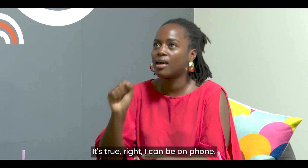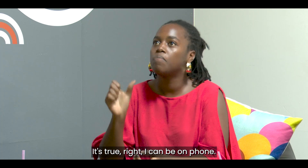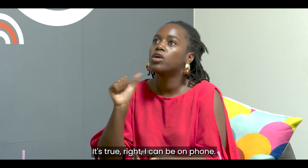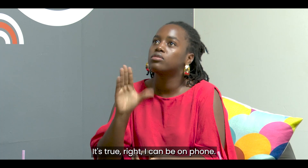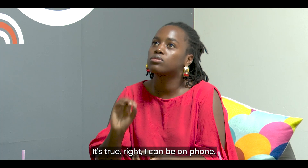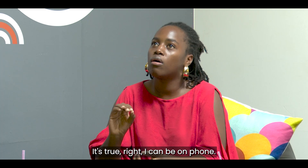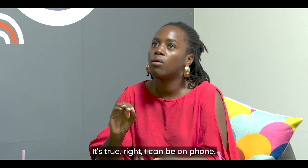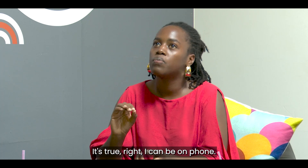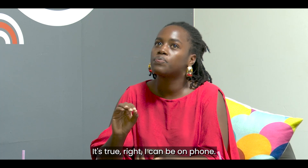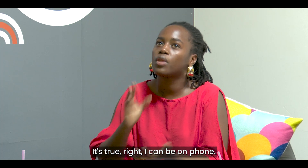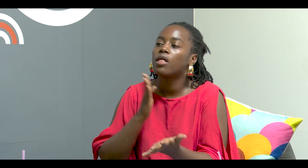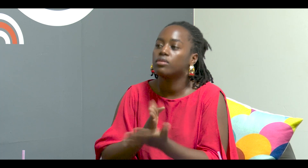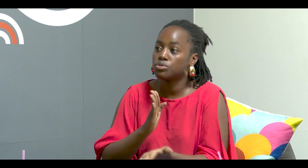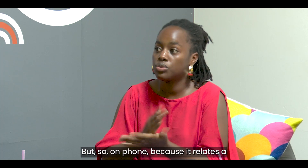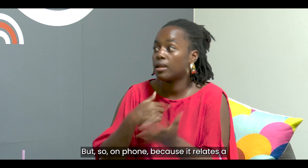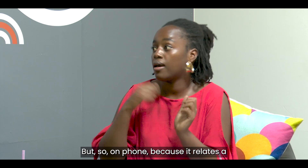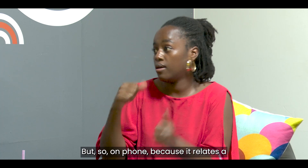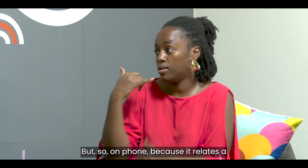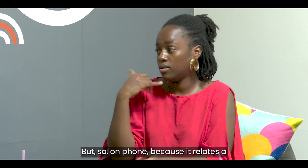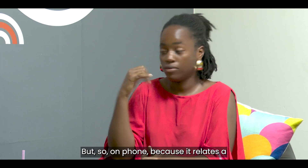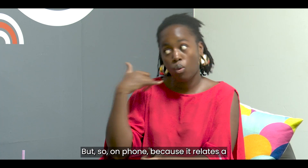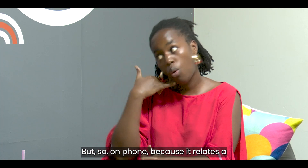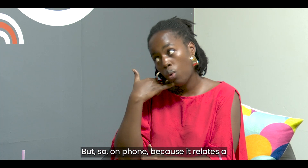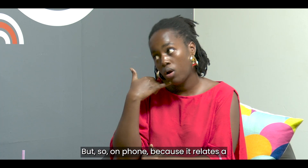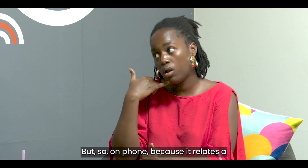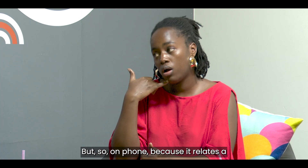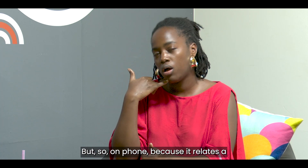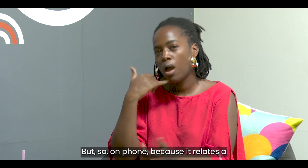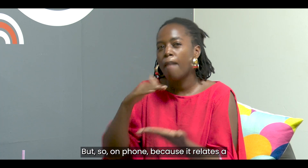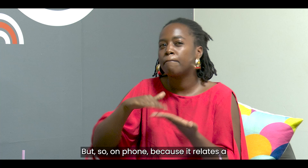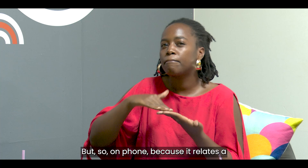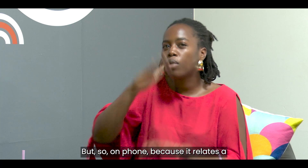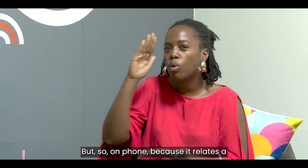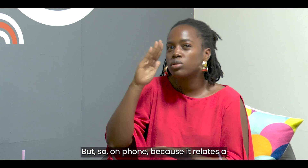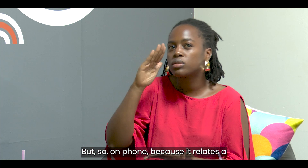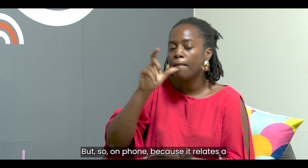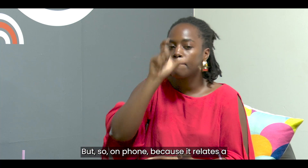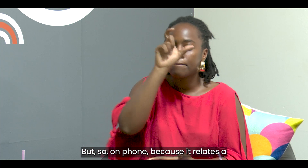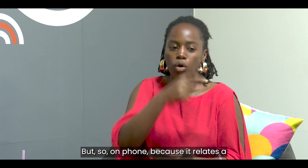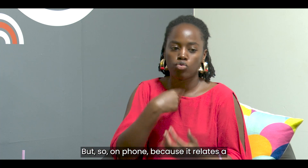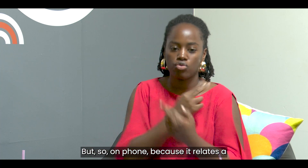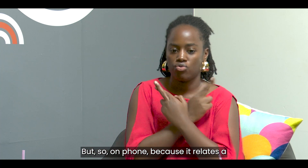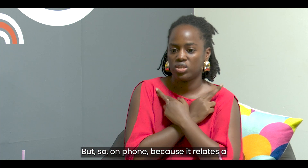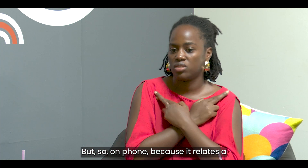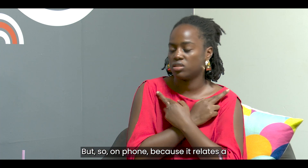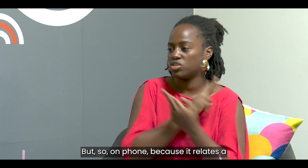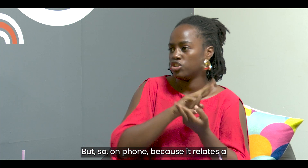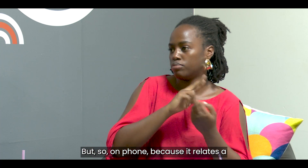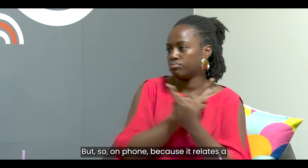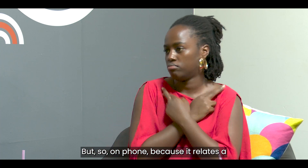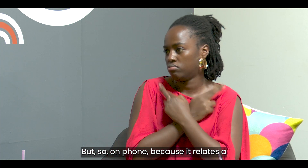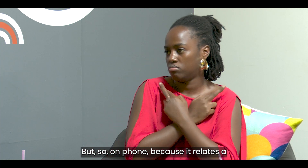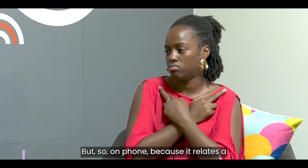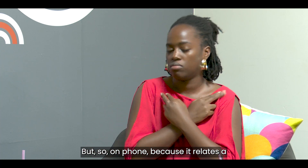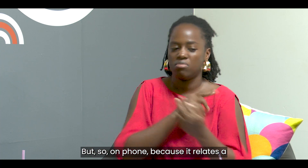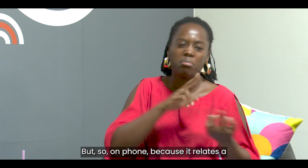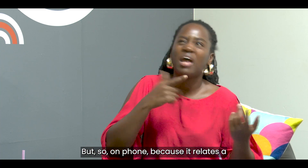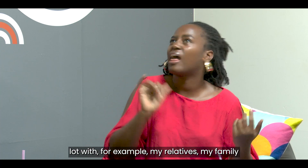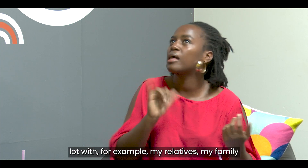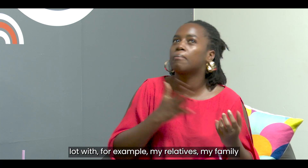I can be on phone, but so on phone, because it relates a lot with,